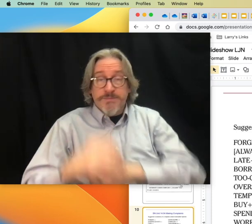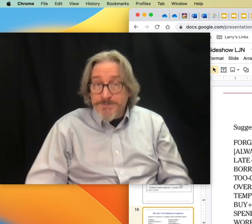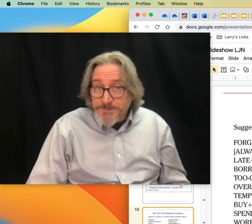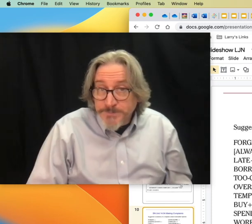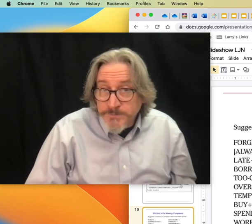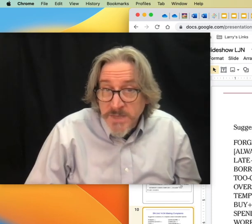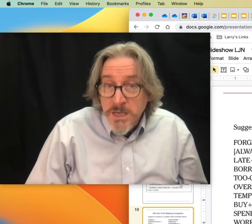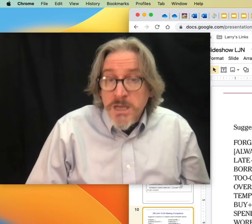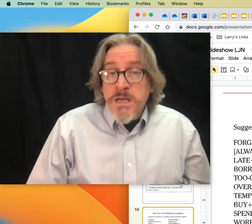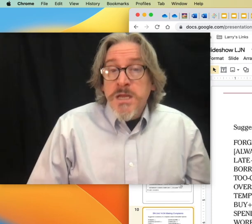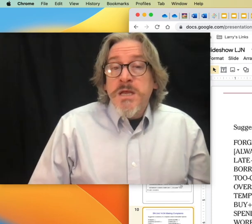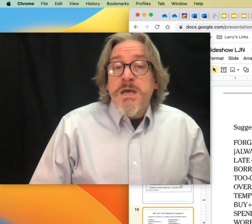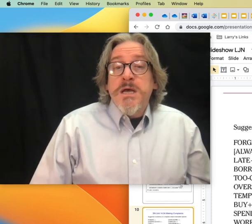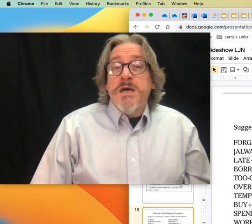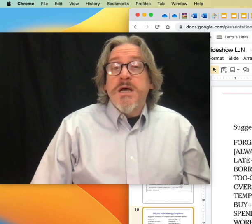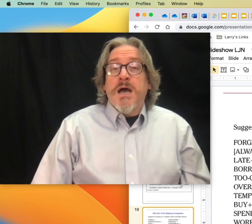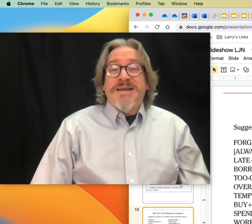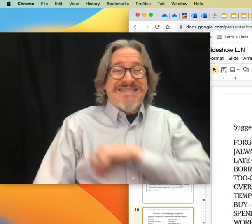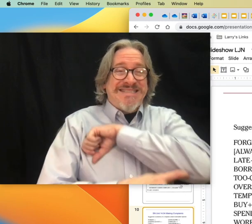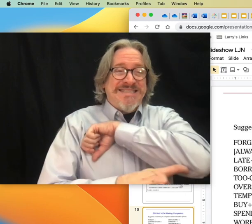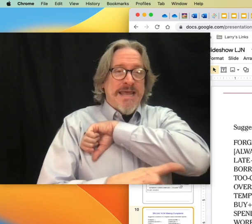Oversleep.